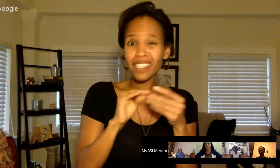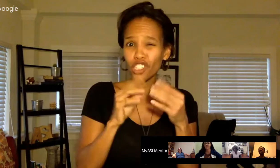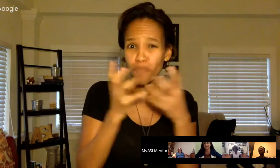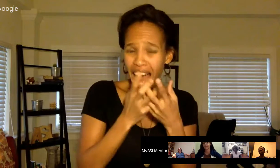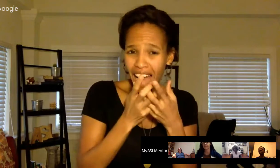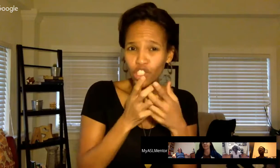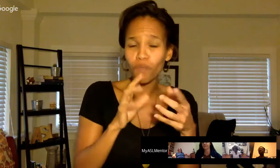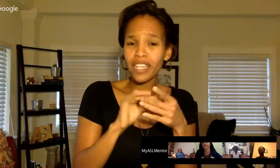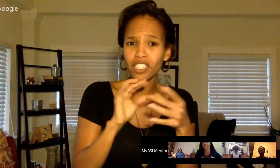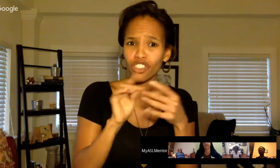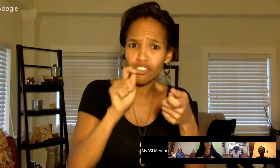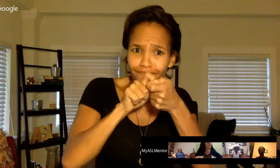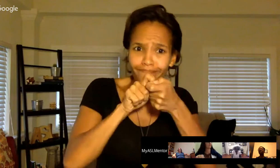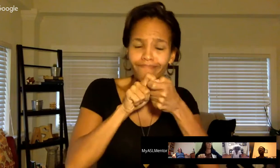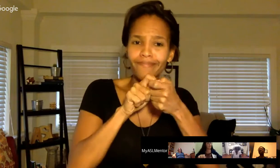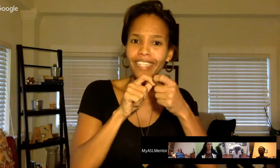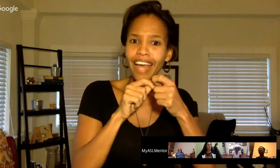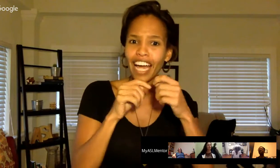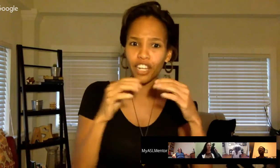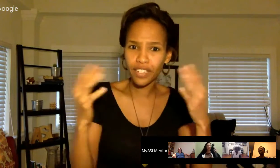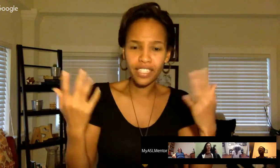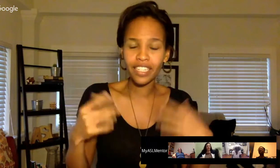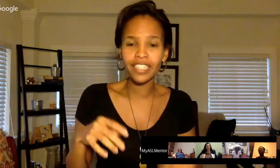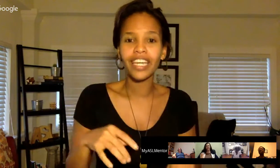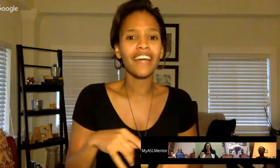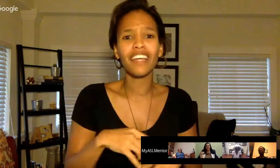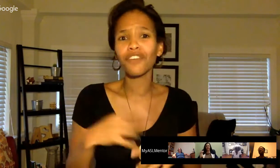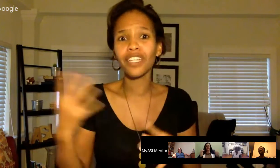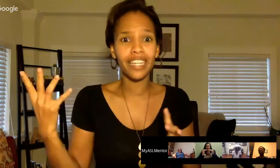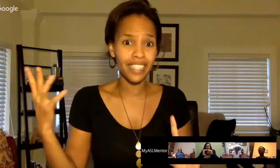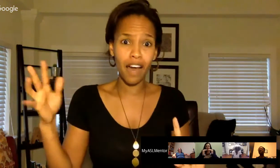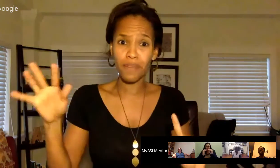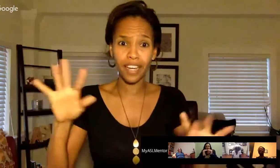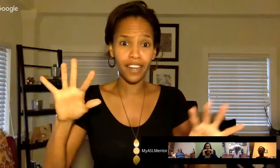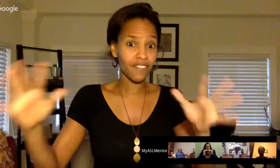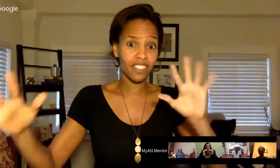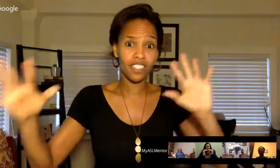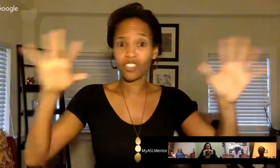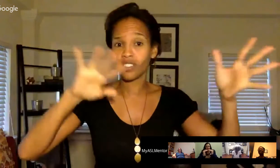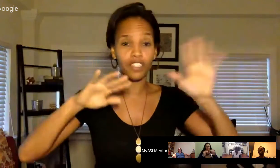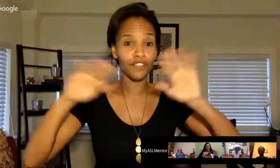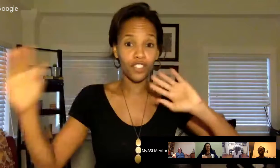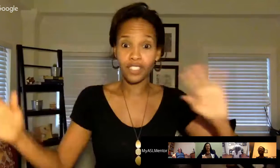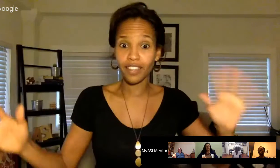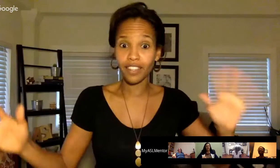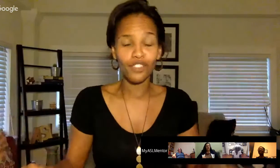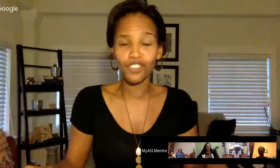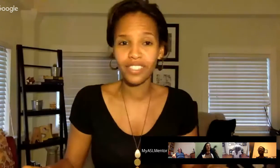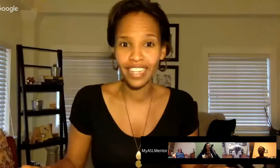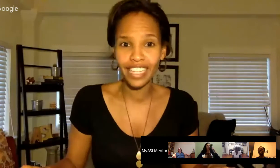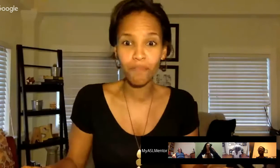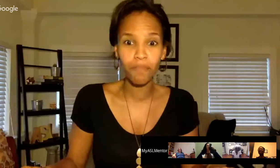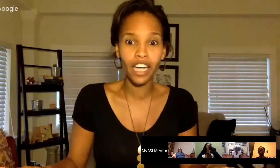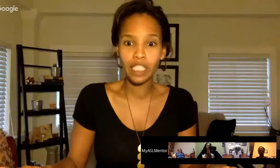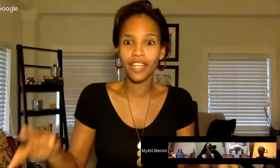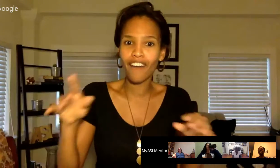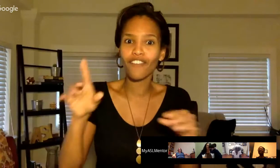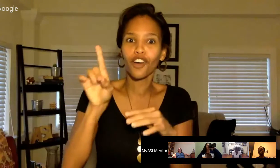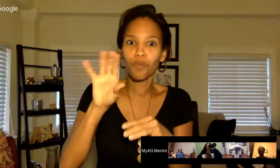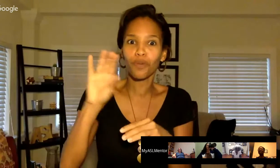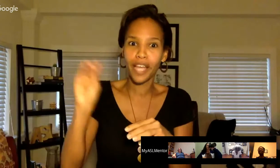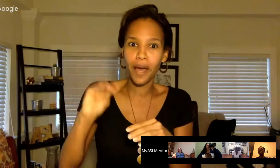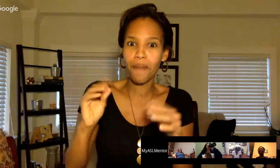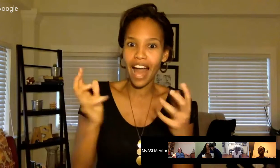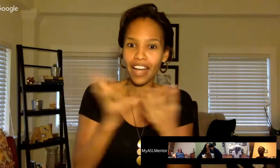like message match or message accuracy, and they realized that because of the difference in languages that it's impossible to